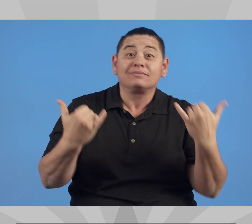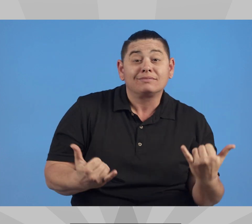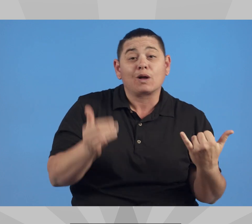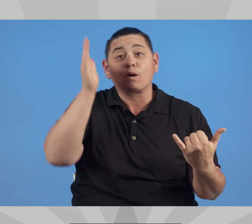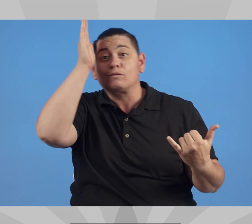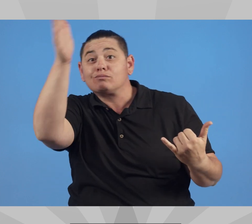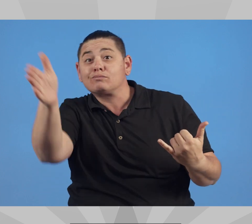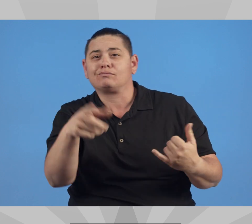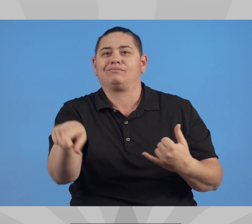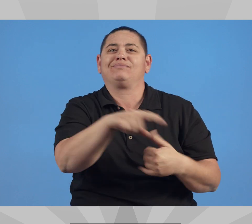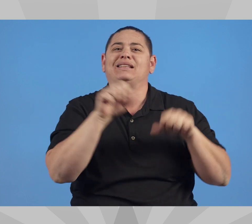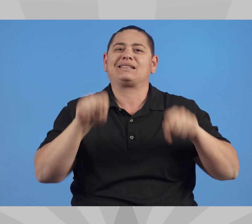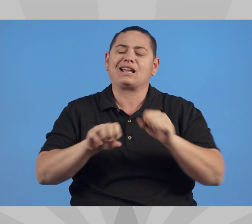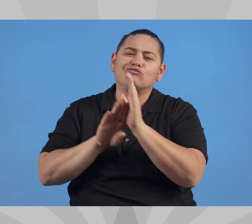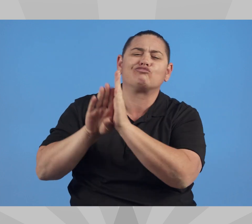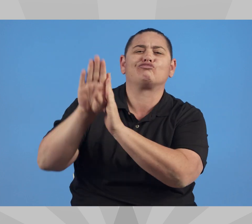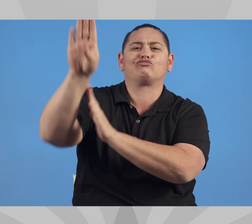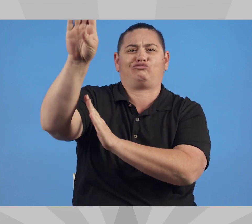now and into the future.